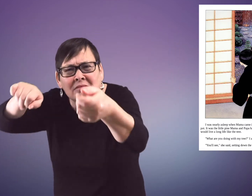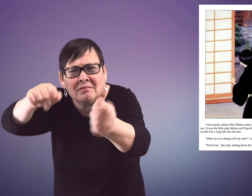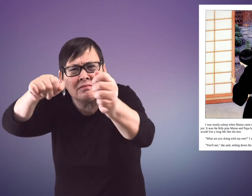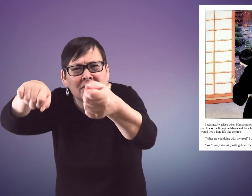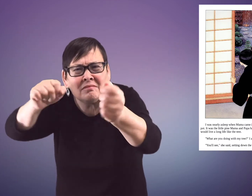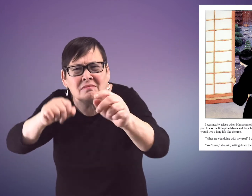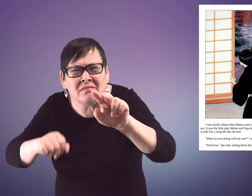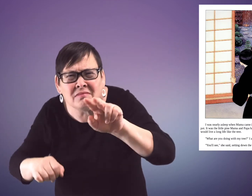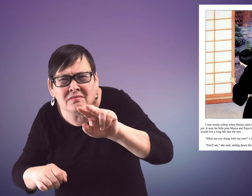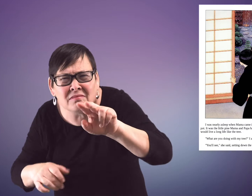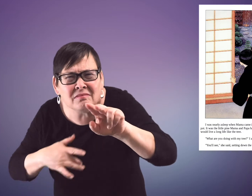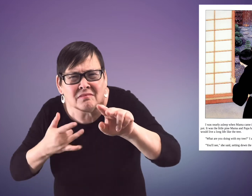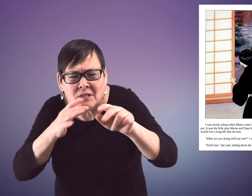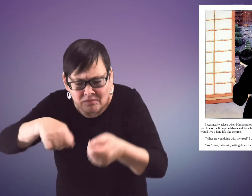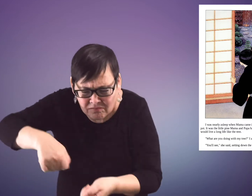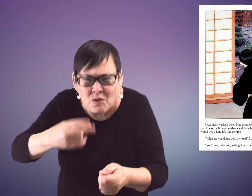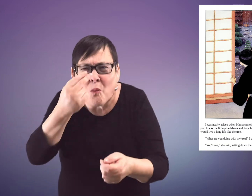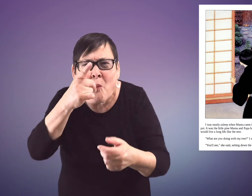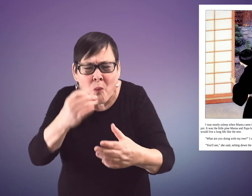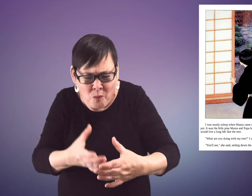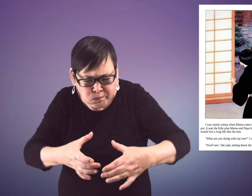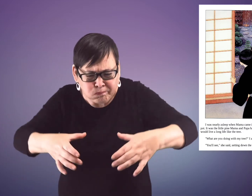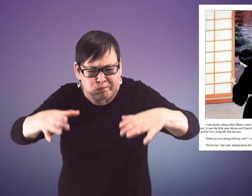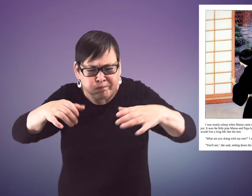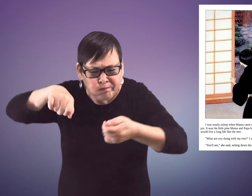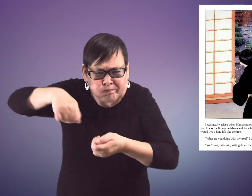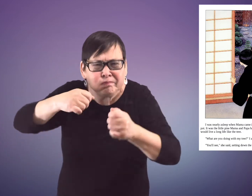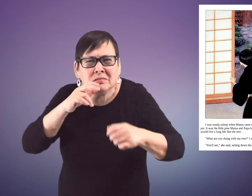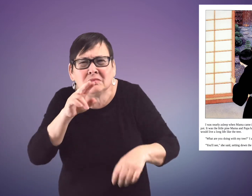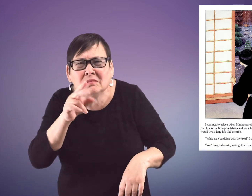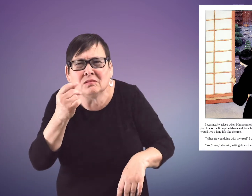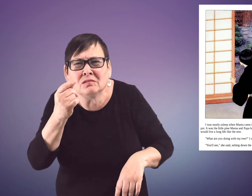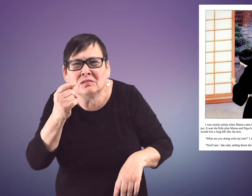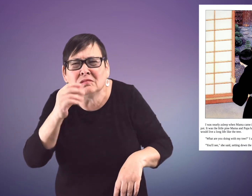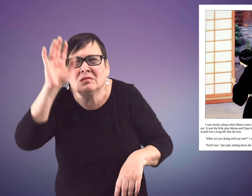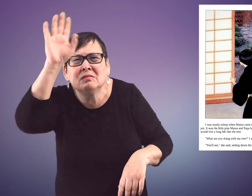small tree. "What are you doing?" I shouted.